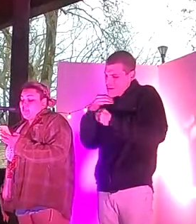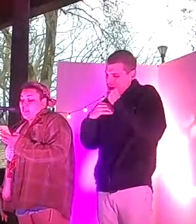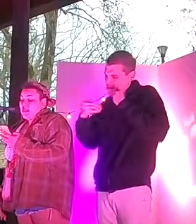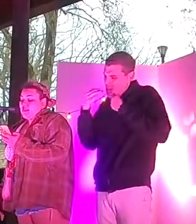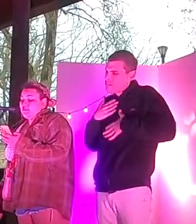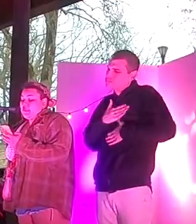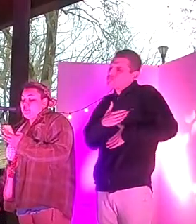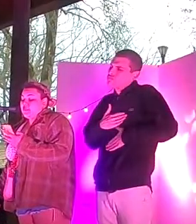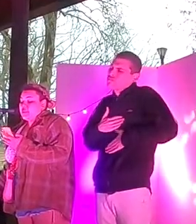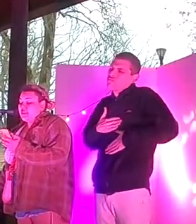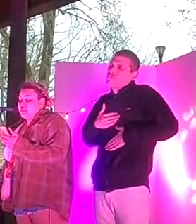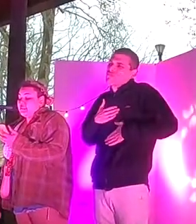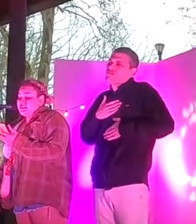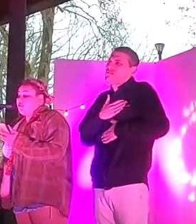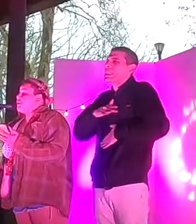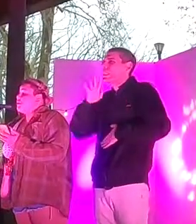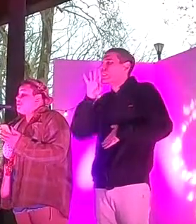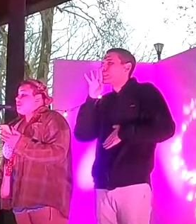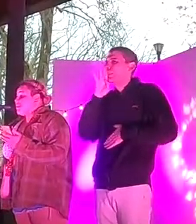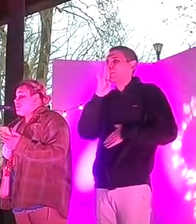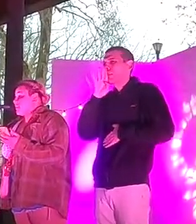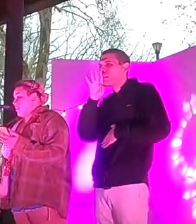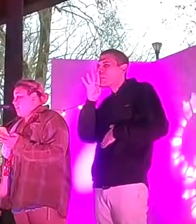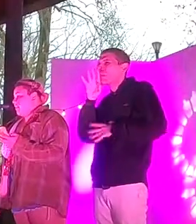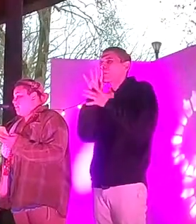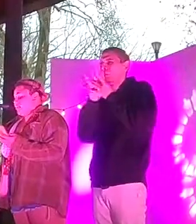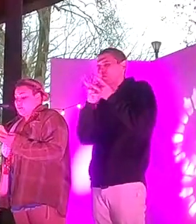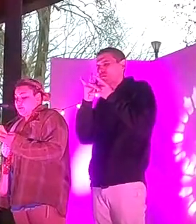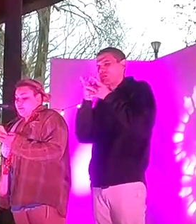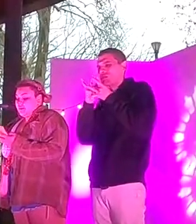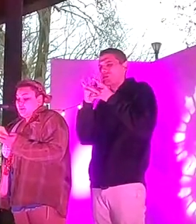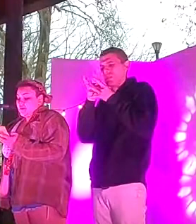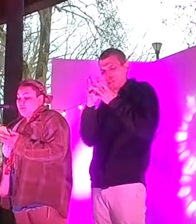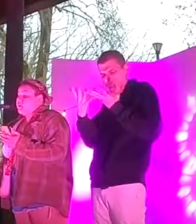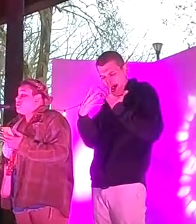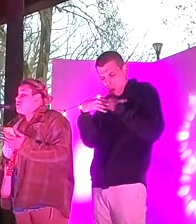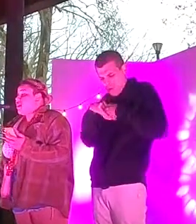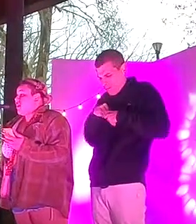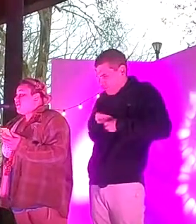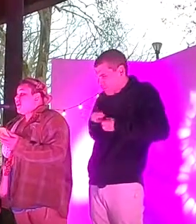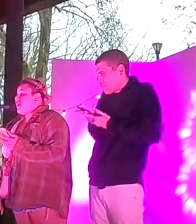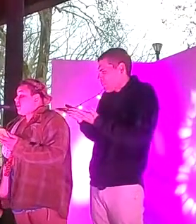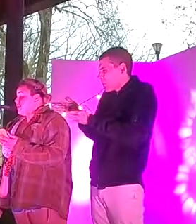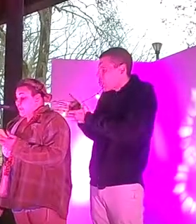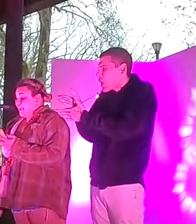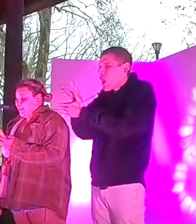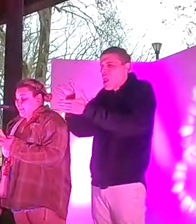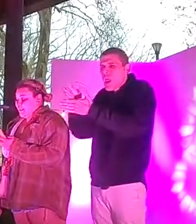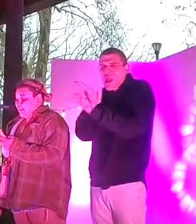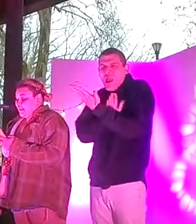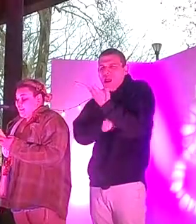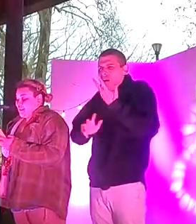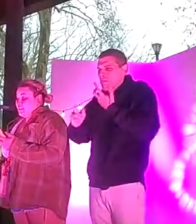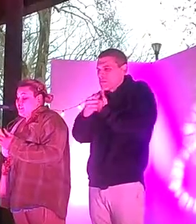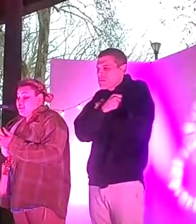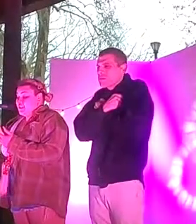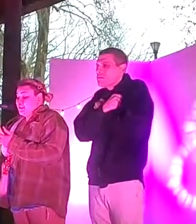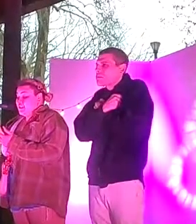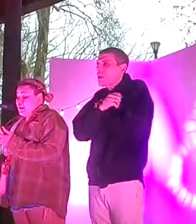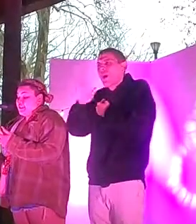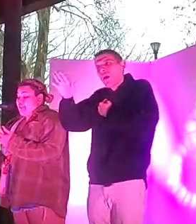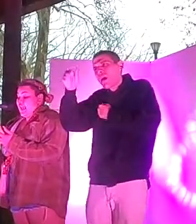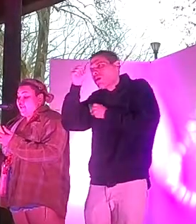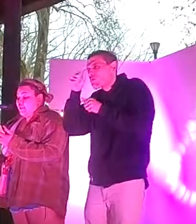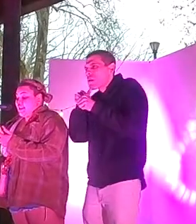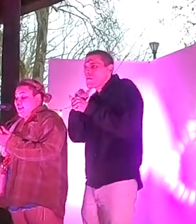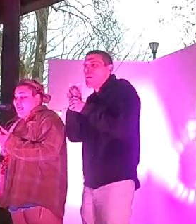lube. Speak sweet things of her to the ones you love. But do not forget her weight, that